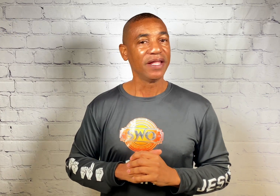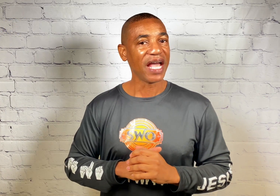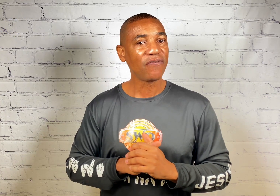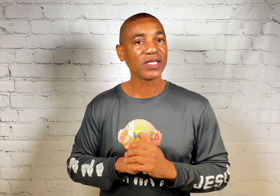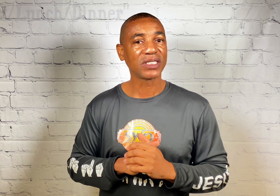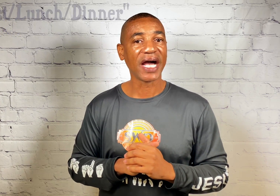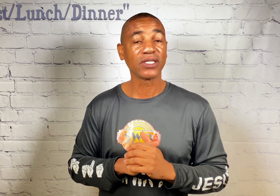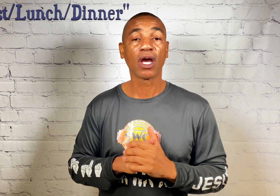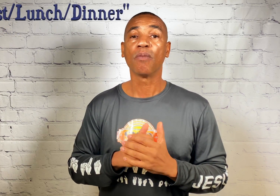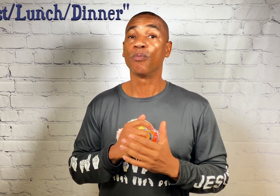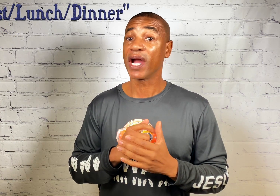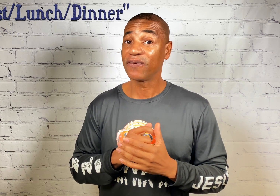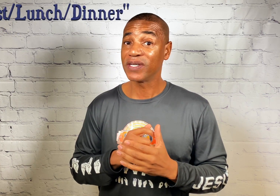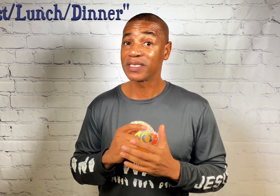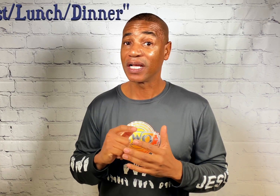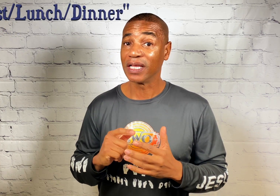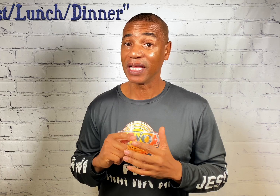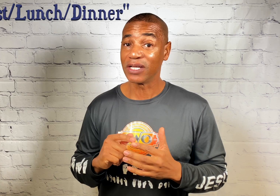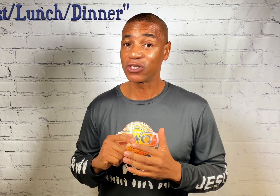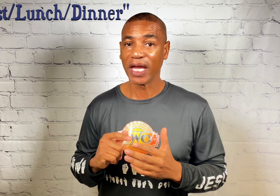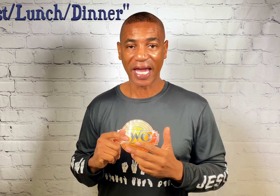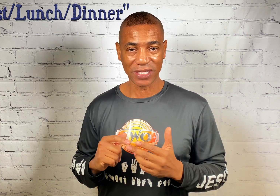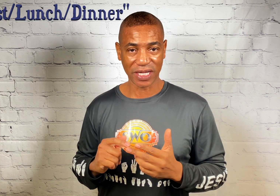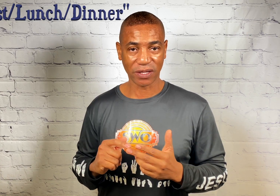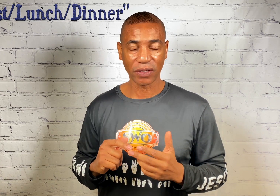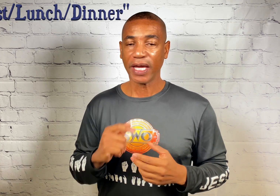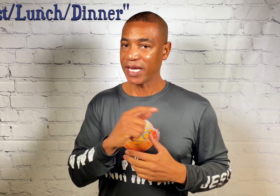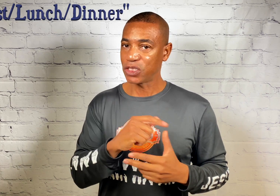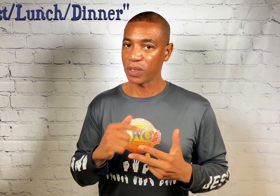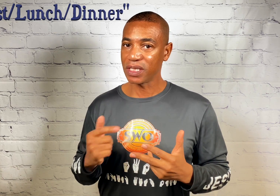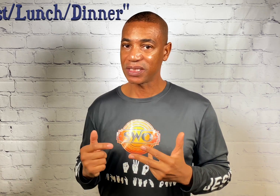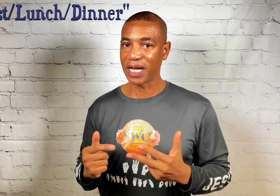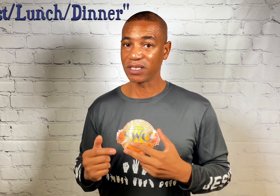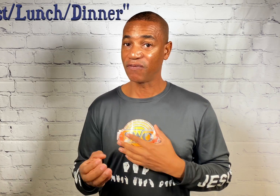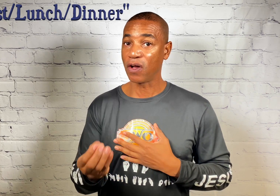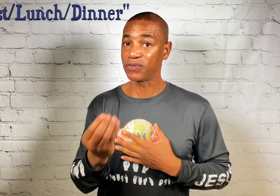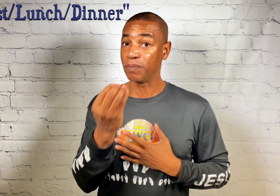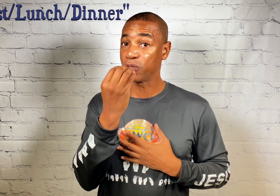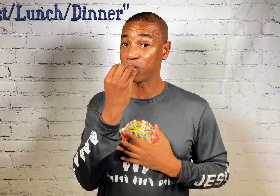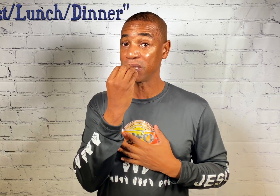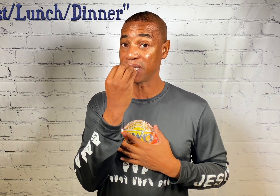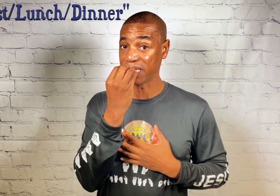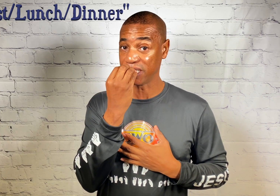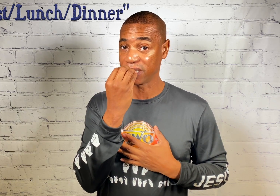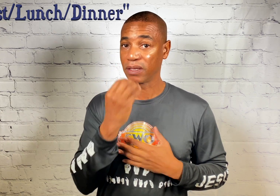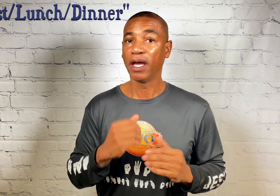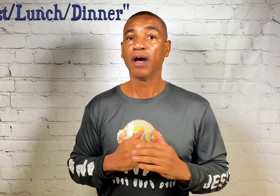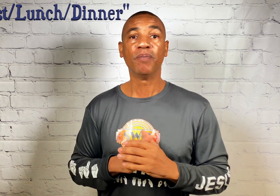Now for the signs breakfast, lunch, and dinner. Each one of these signs involves the motion to eat. But